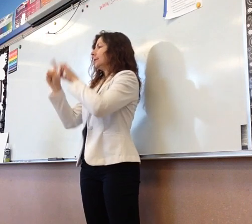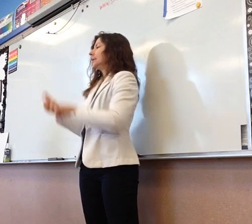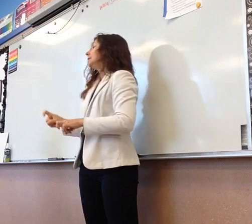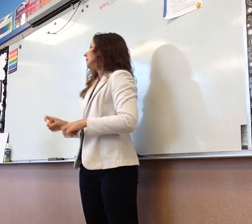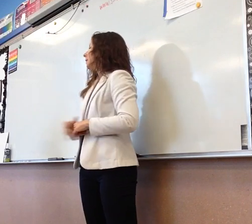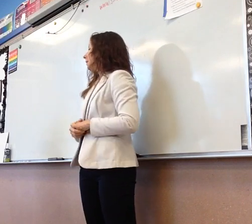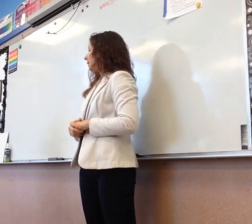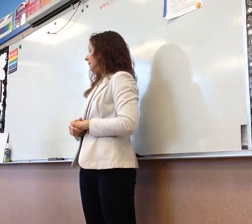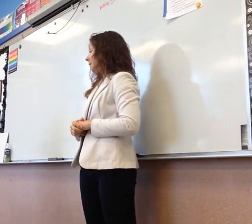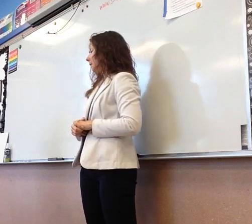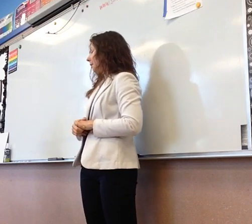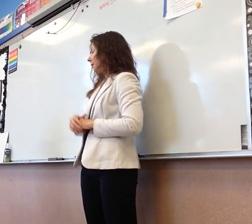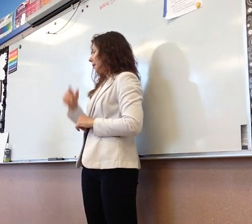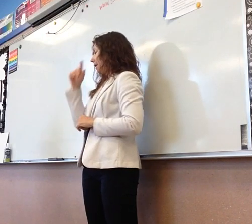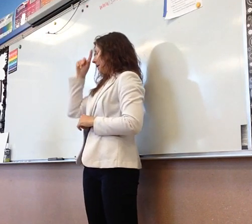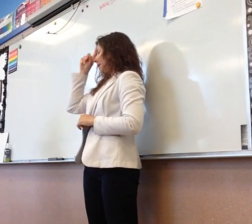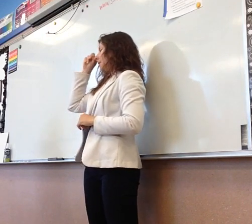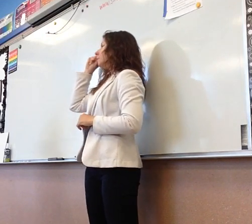Okay.